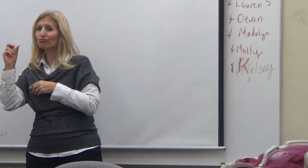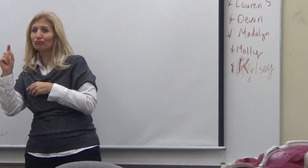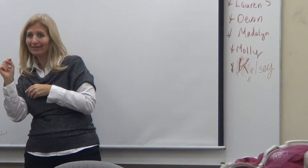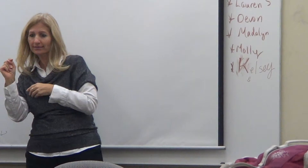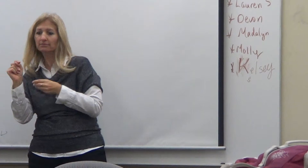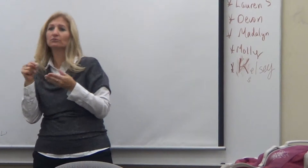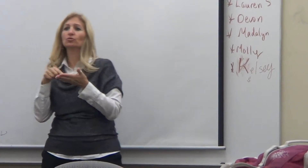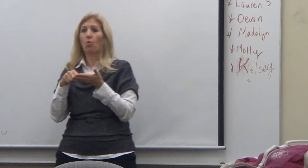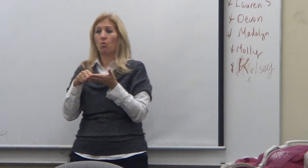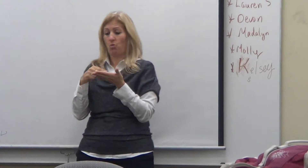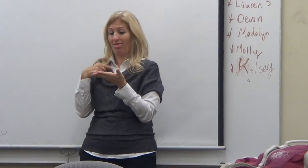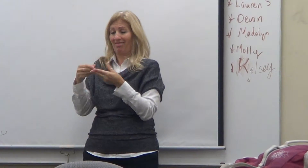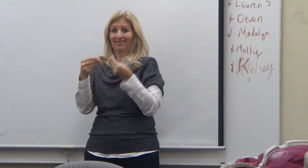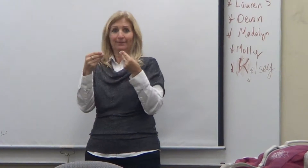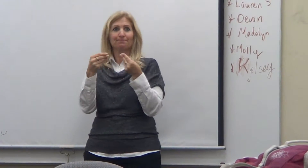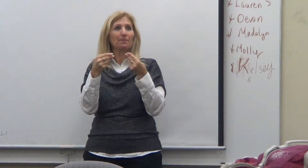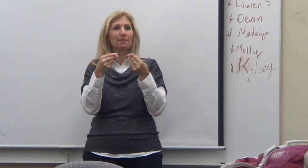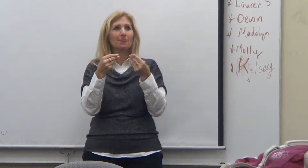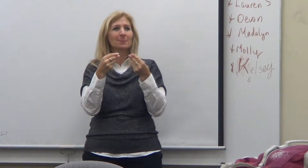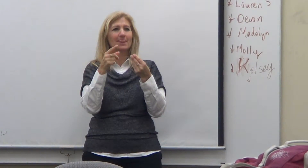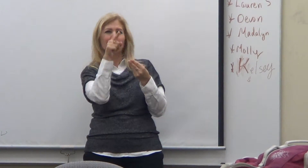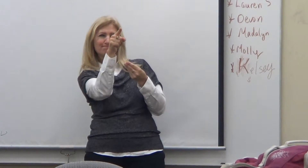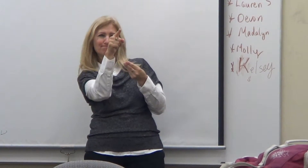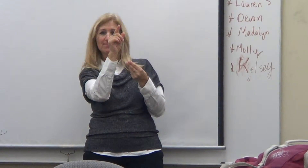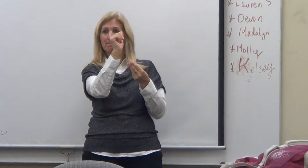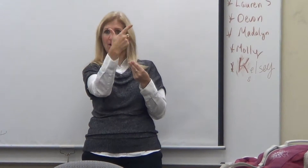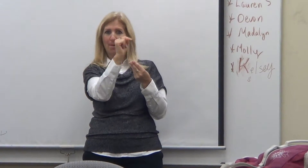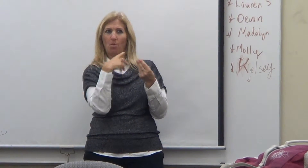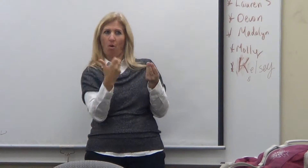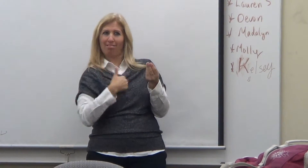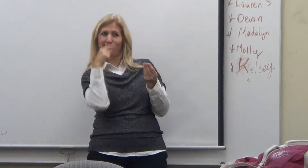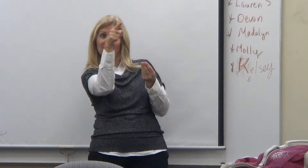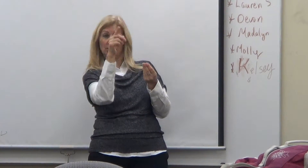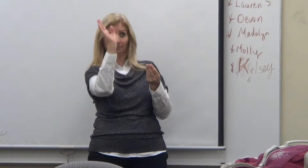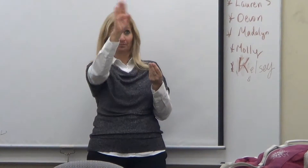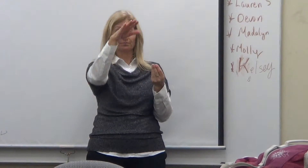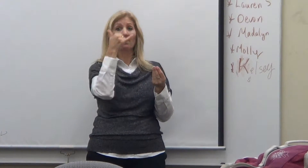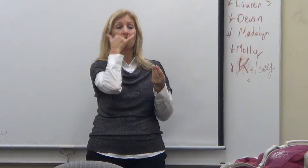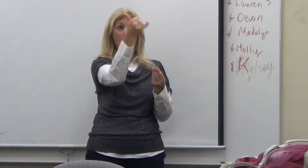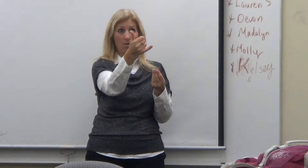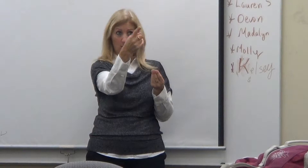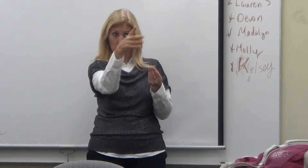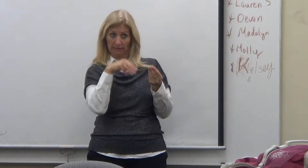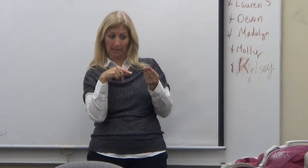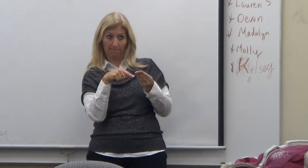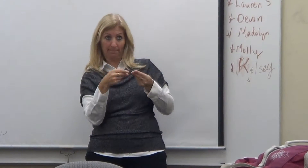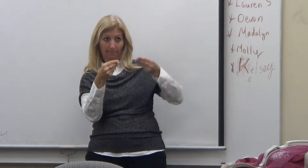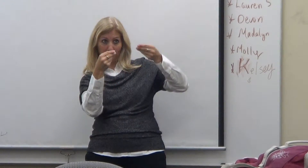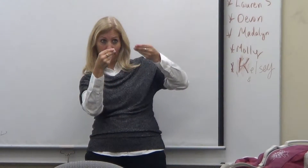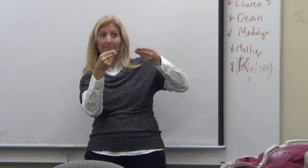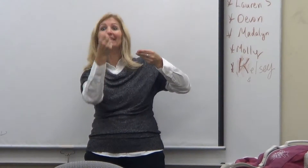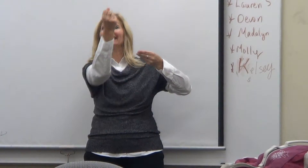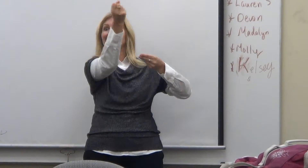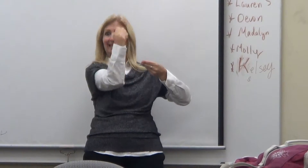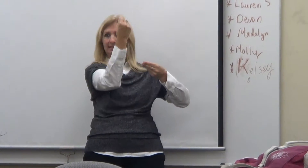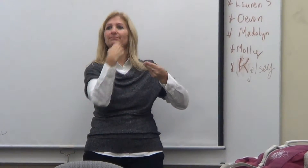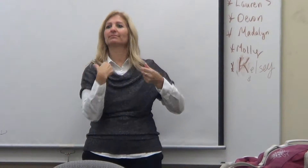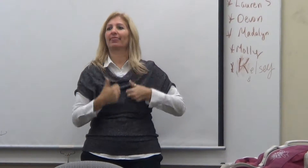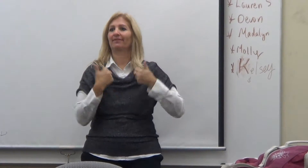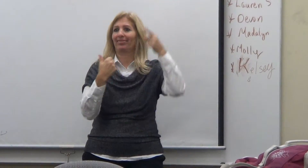however much a month, a portion of their income. If they decide they find a property they like and